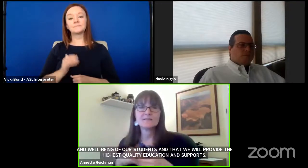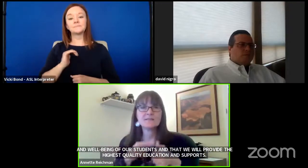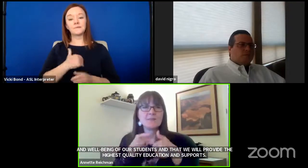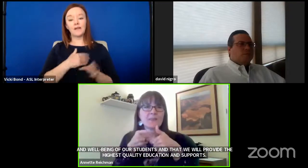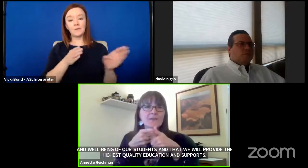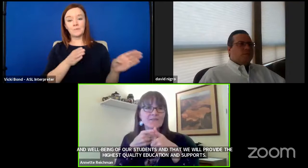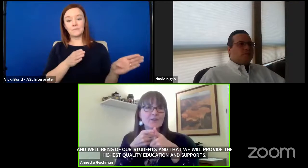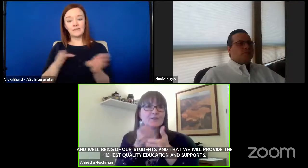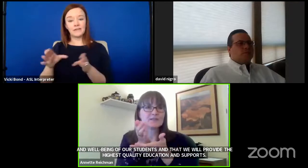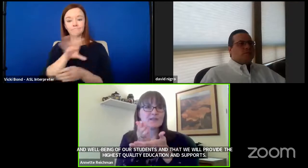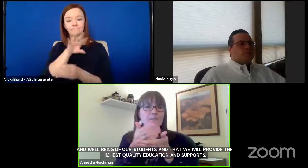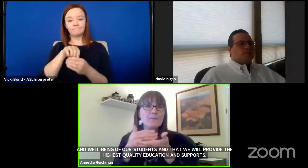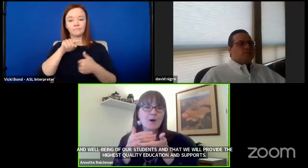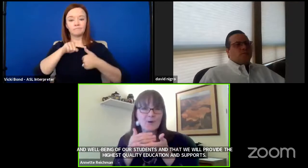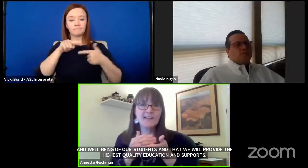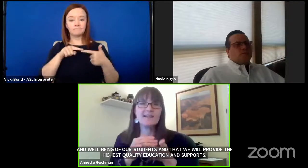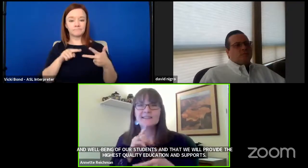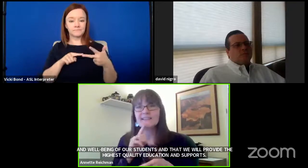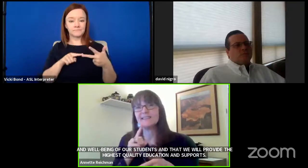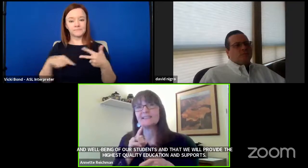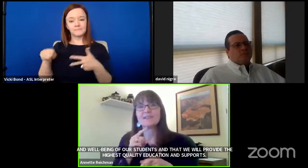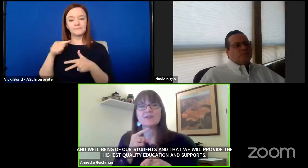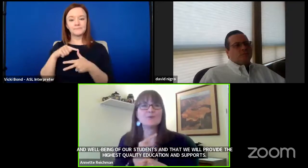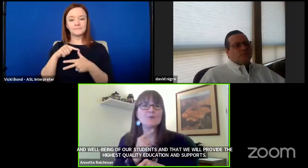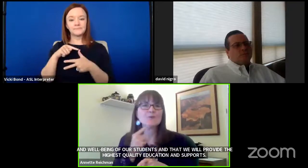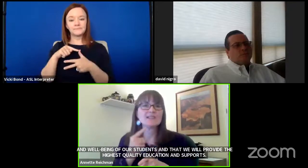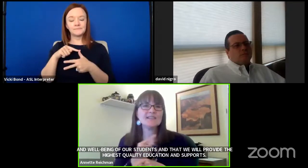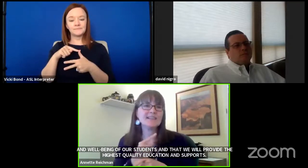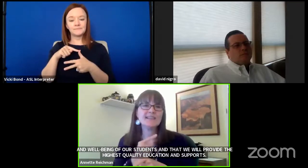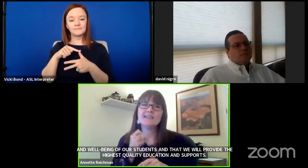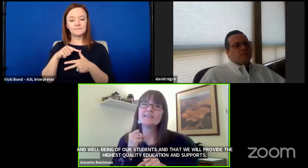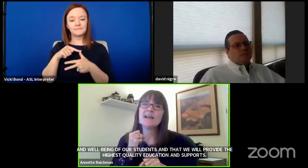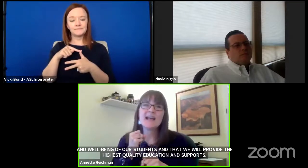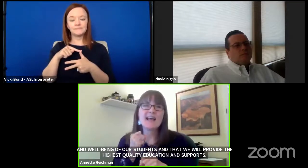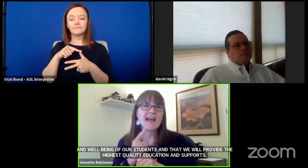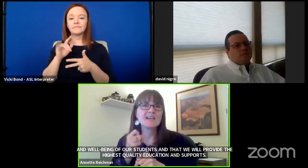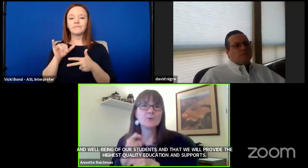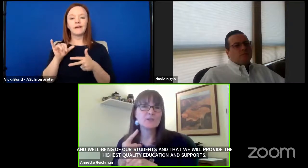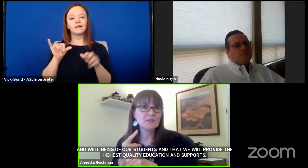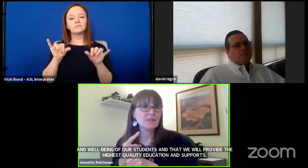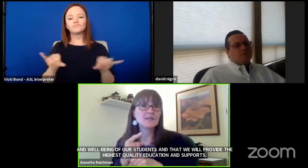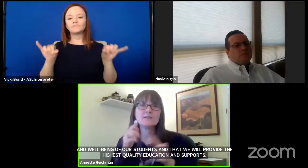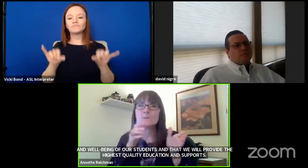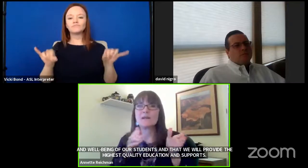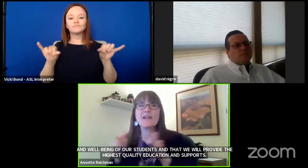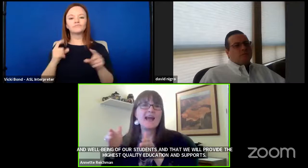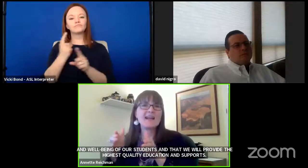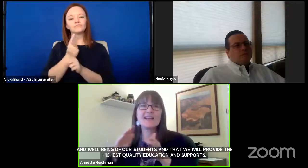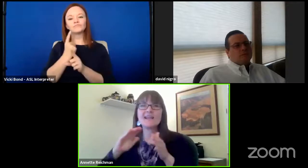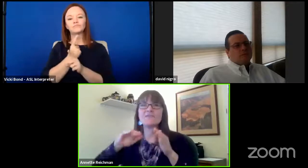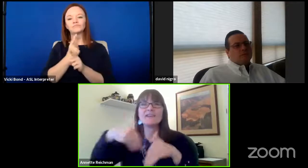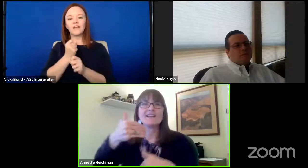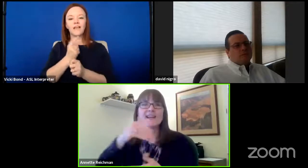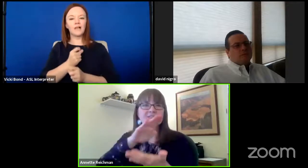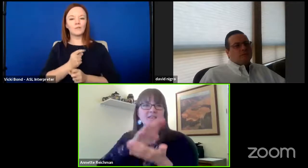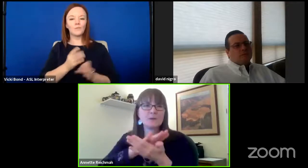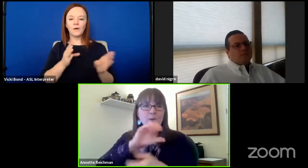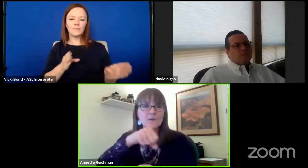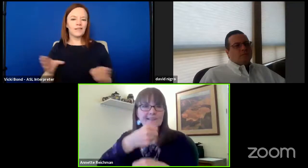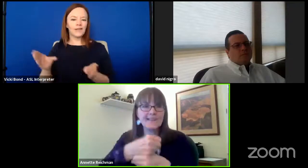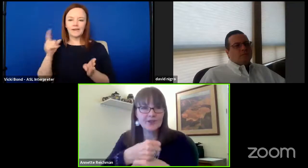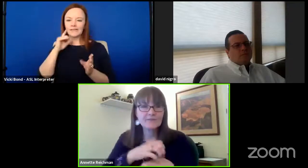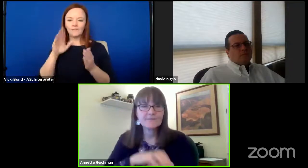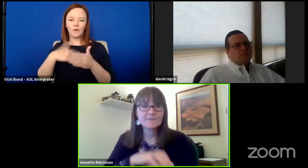components. The first component is the routine annual planning for the